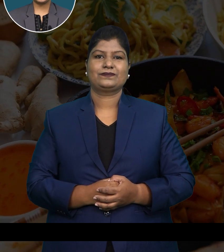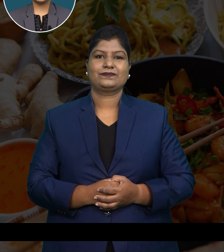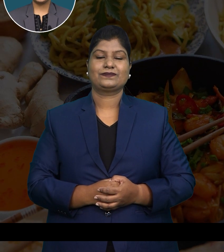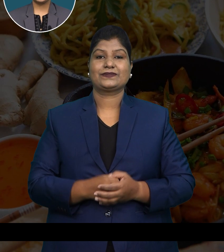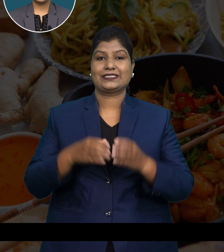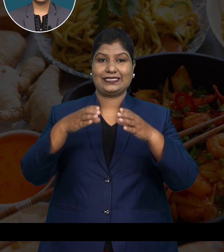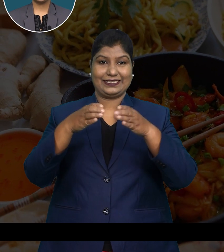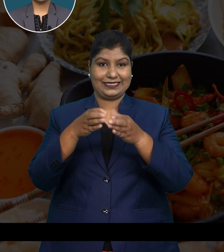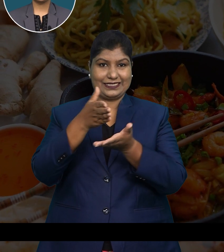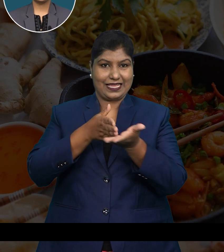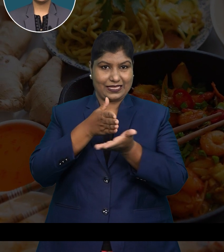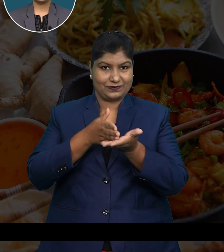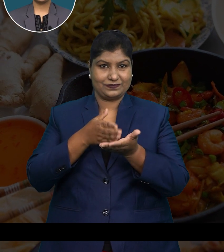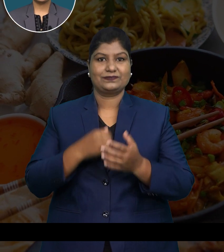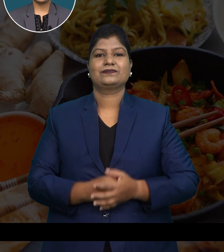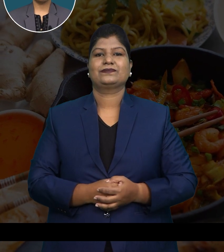cakes,